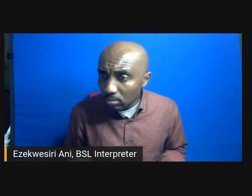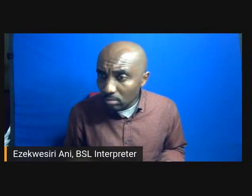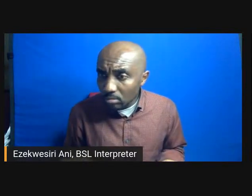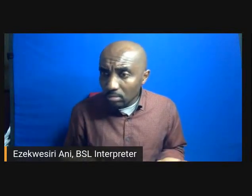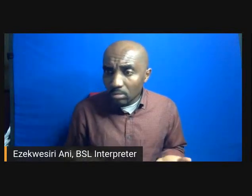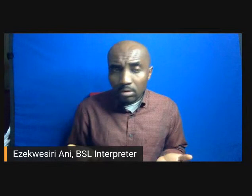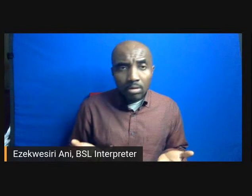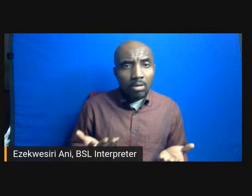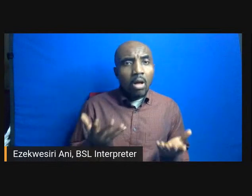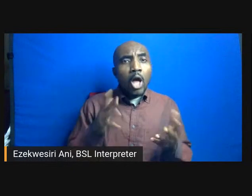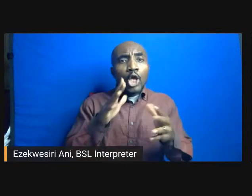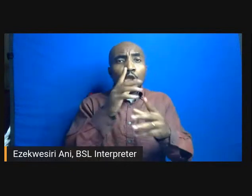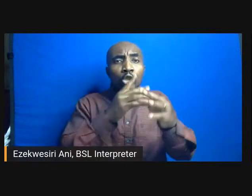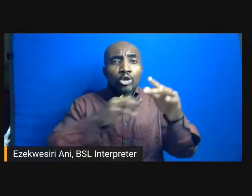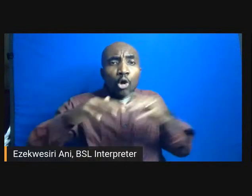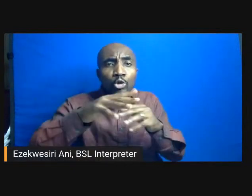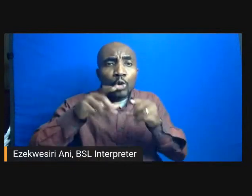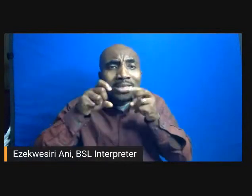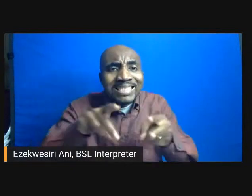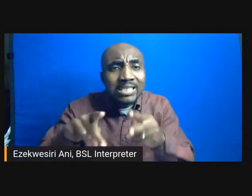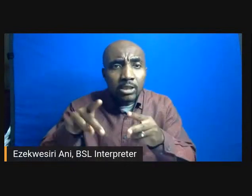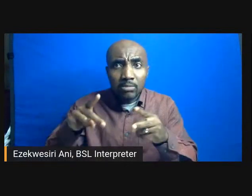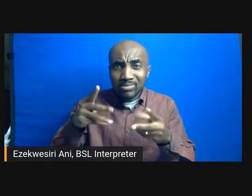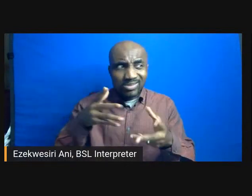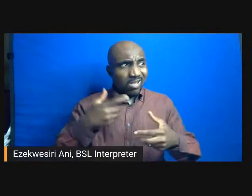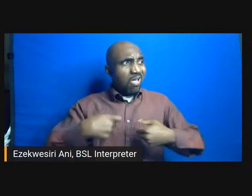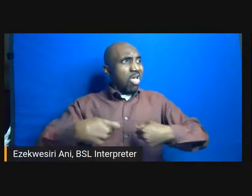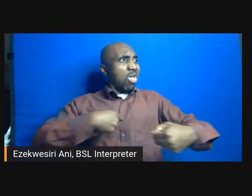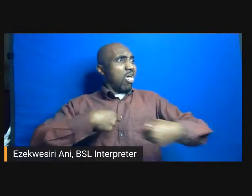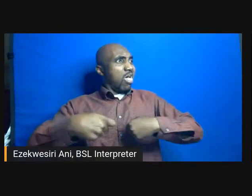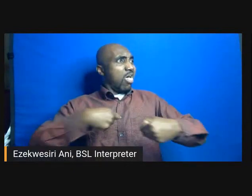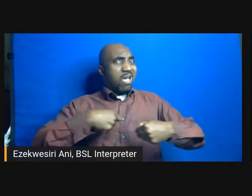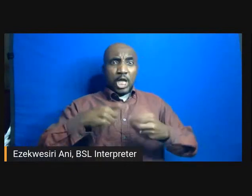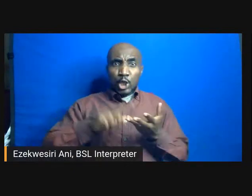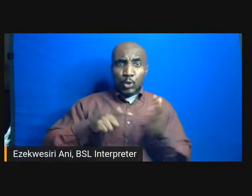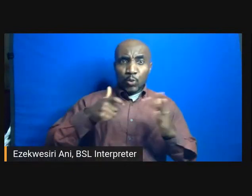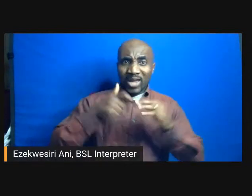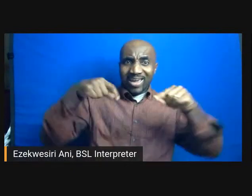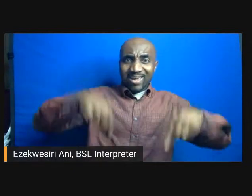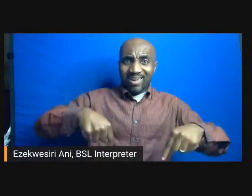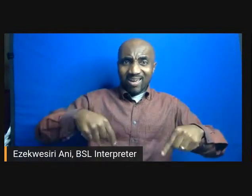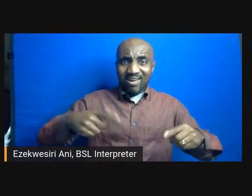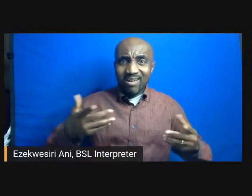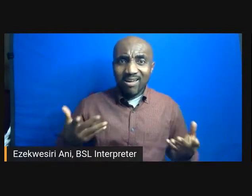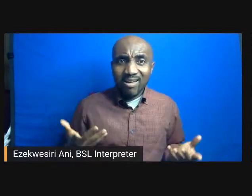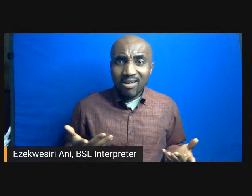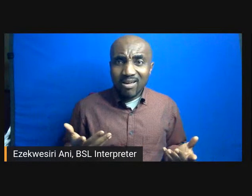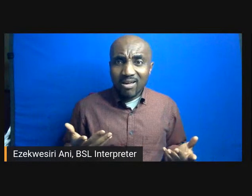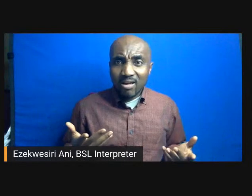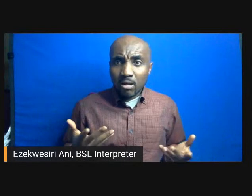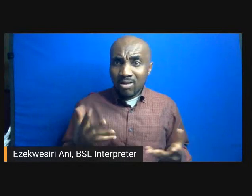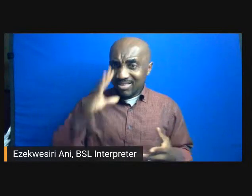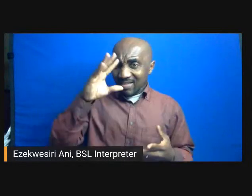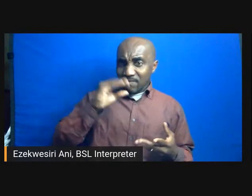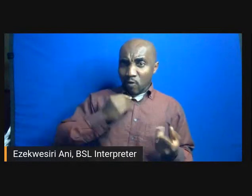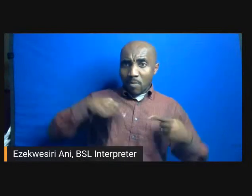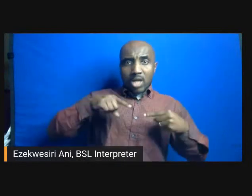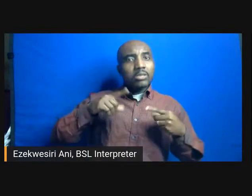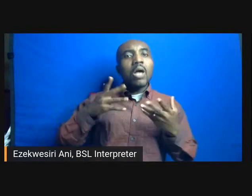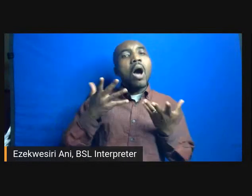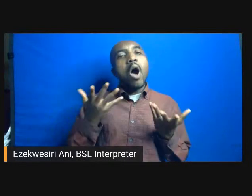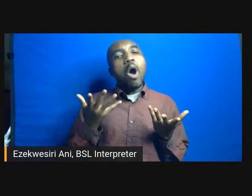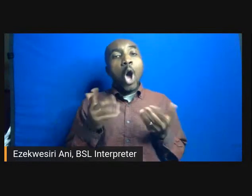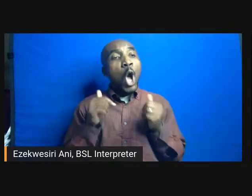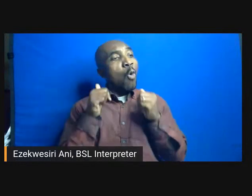Captive to social systems that in this very country, here in the UK, tell us that the benchmark of what